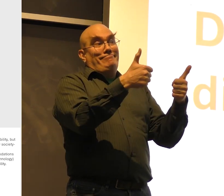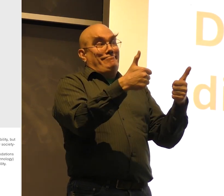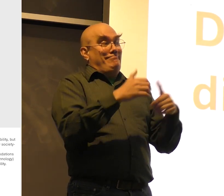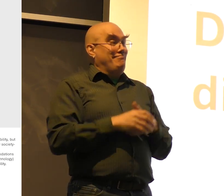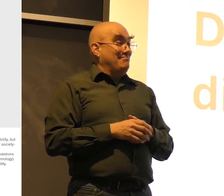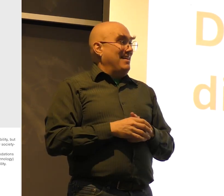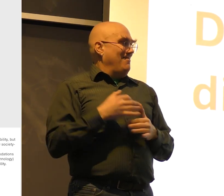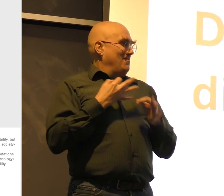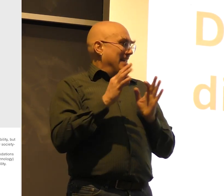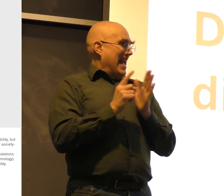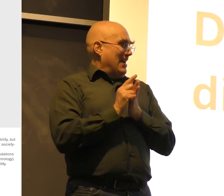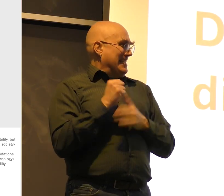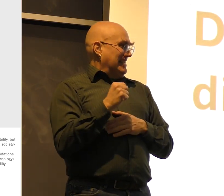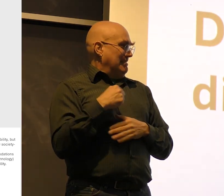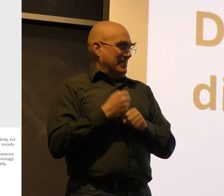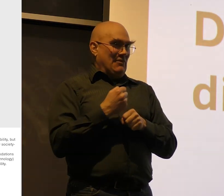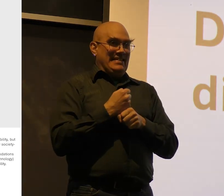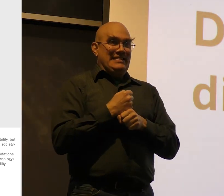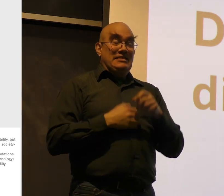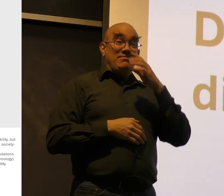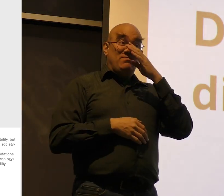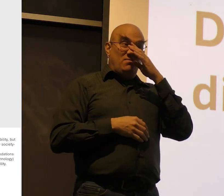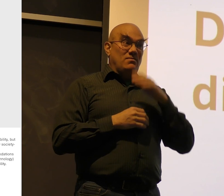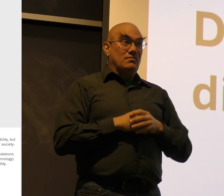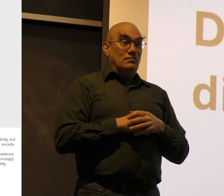so I didn't have to stay. Hey, I got a 3-hour back, let's go get some coffee.